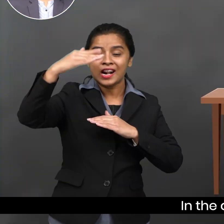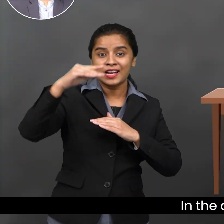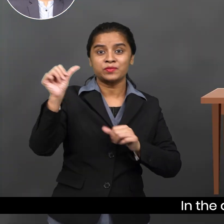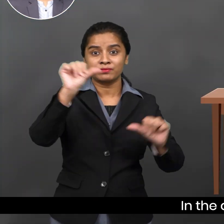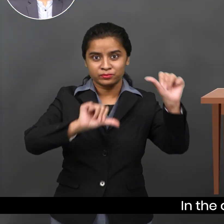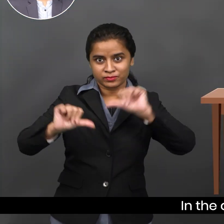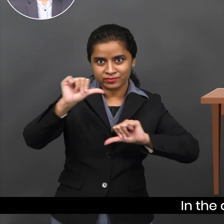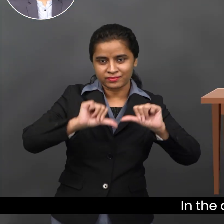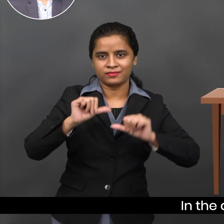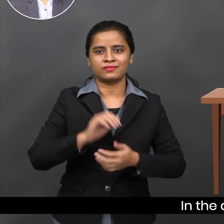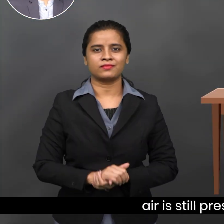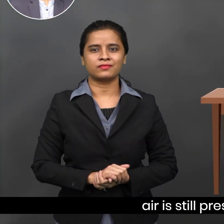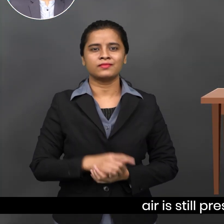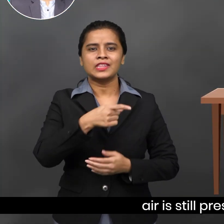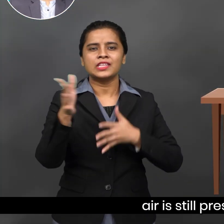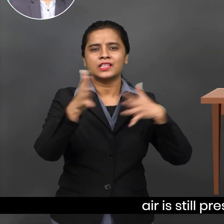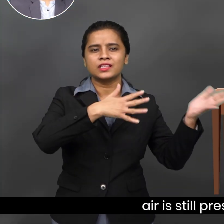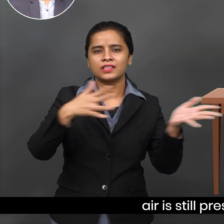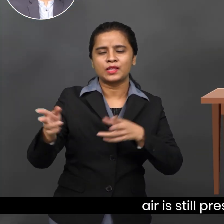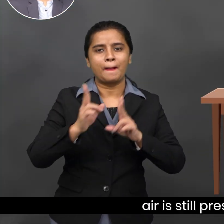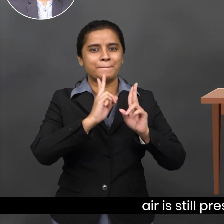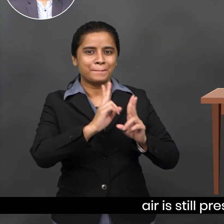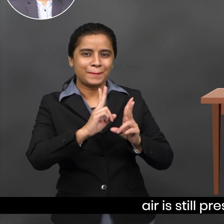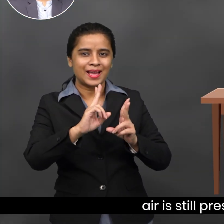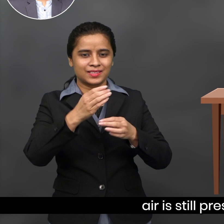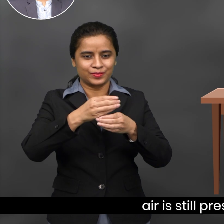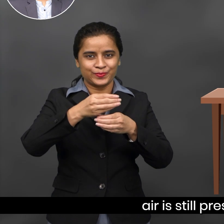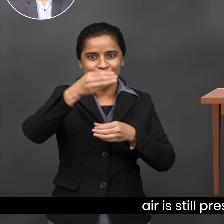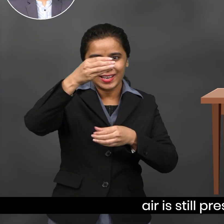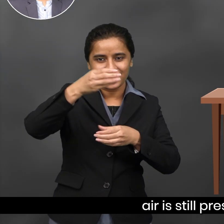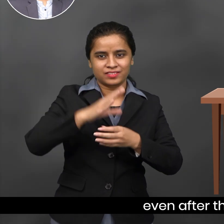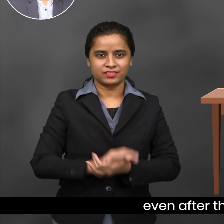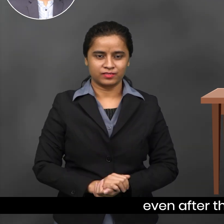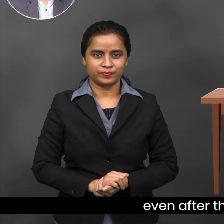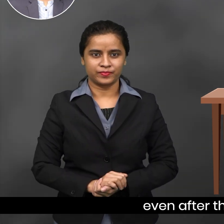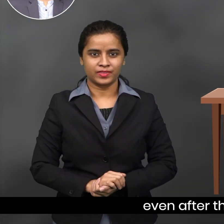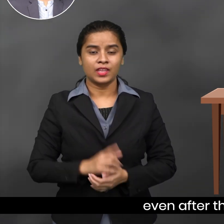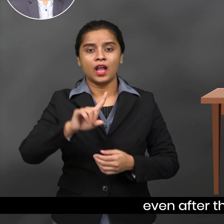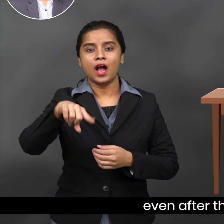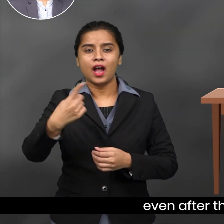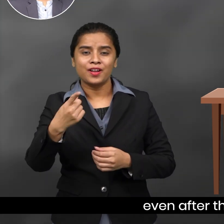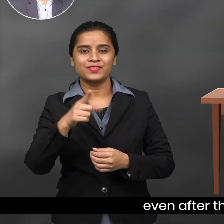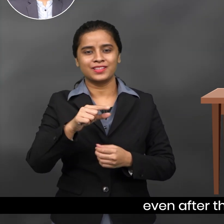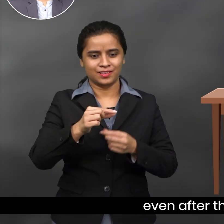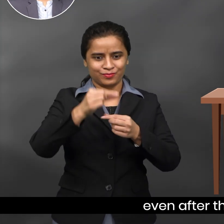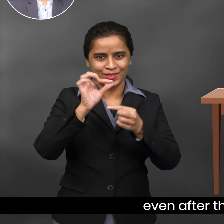above experiment, air is still present in the glass tumbler, even